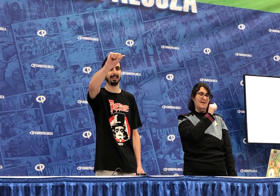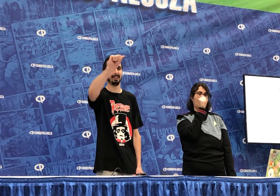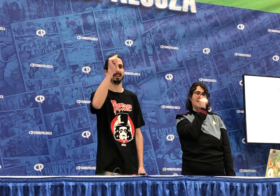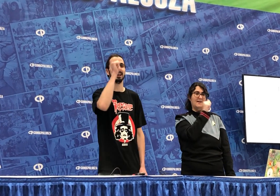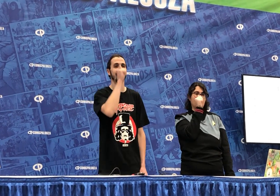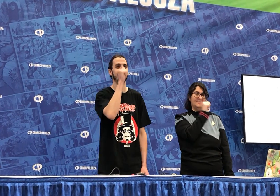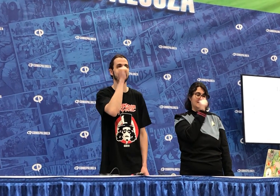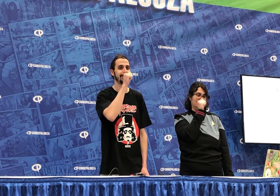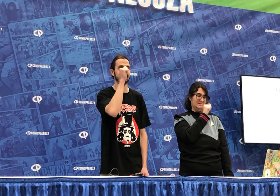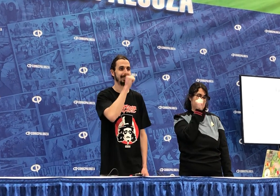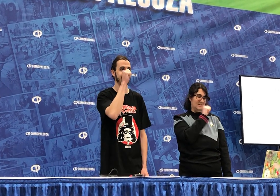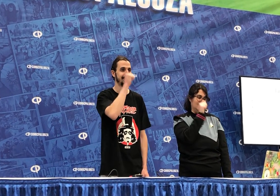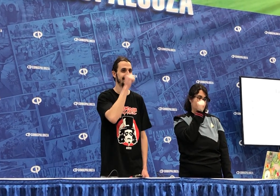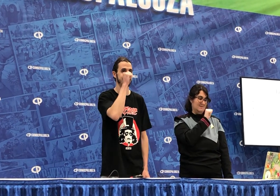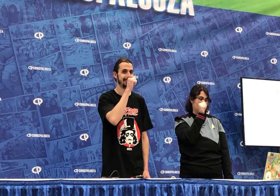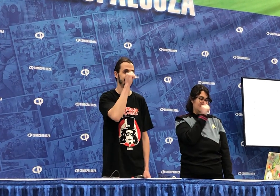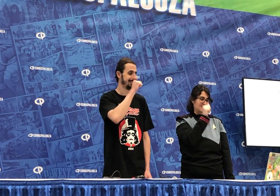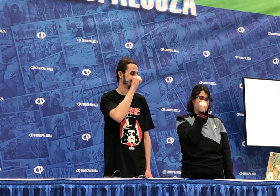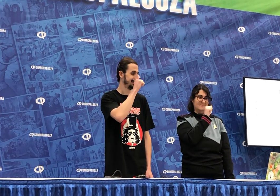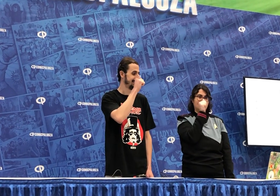this is anime or animation.